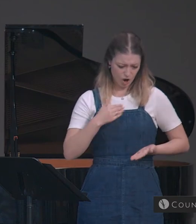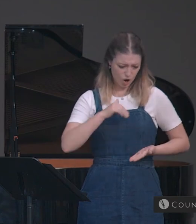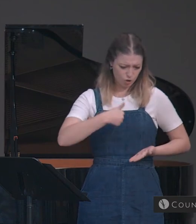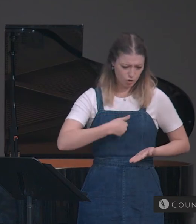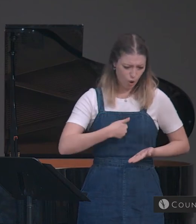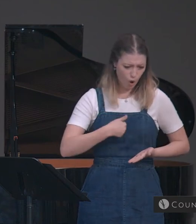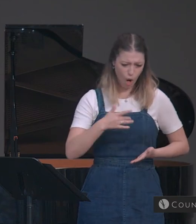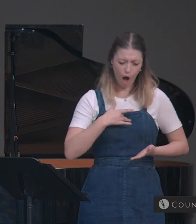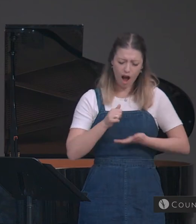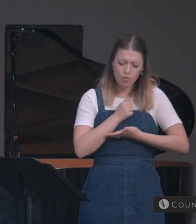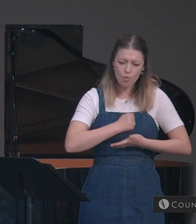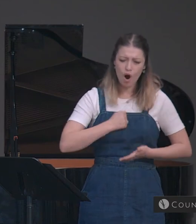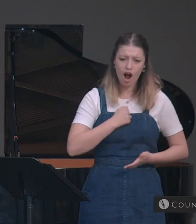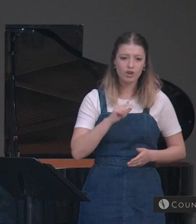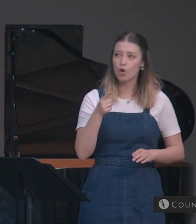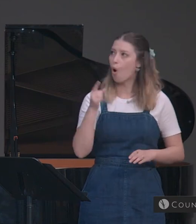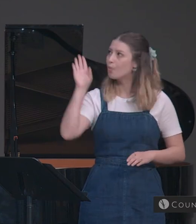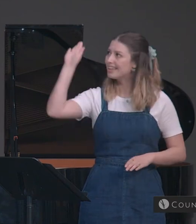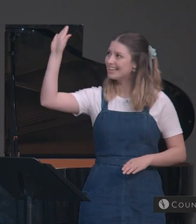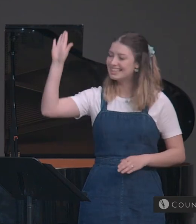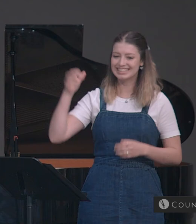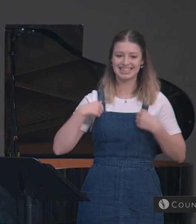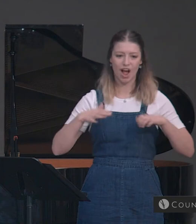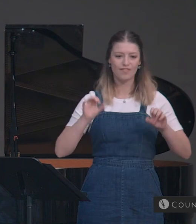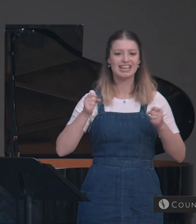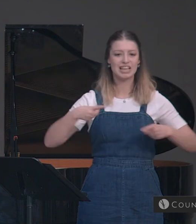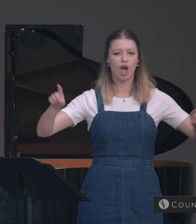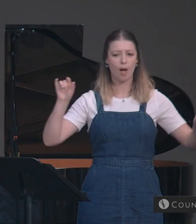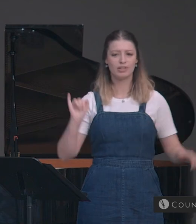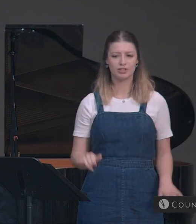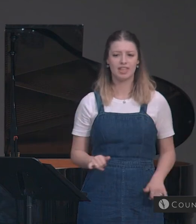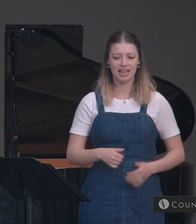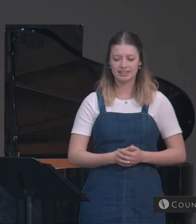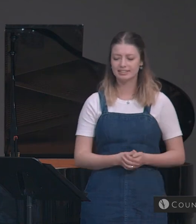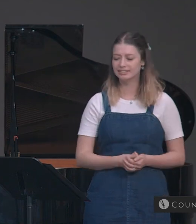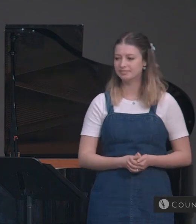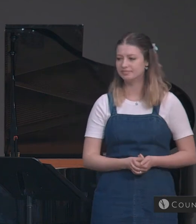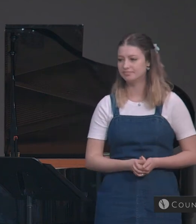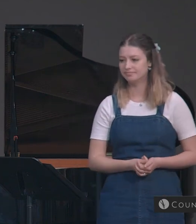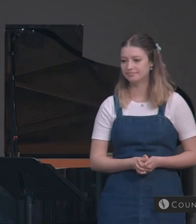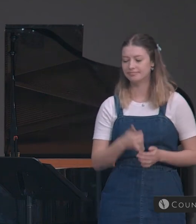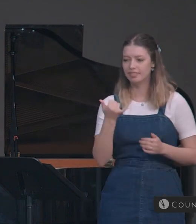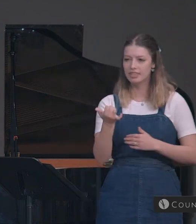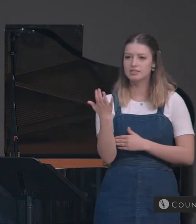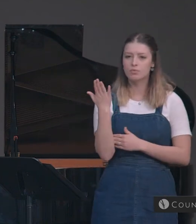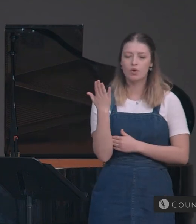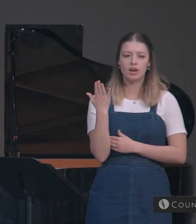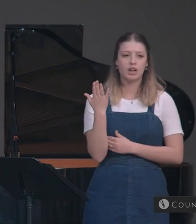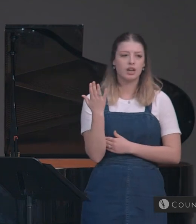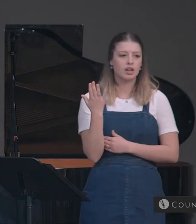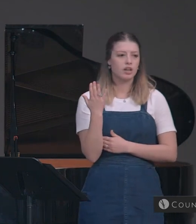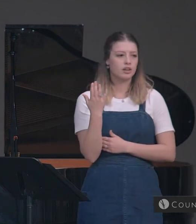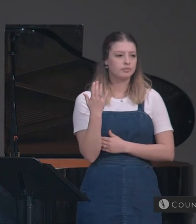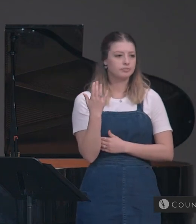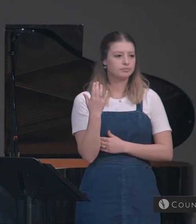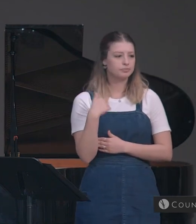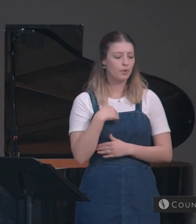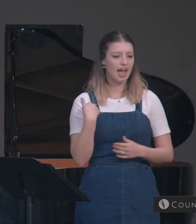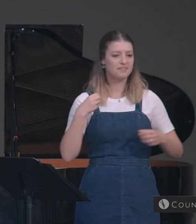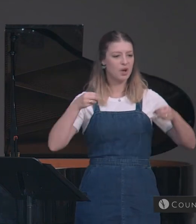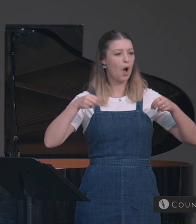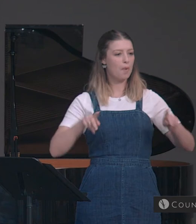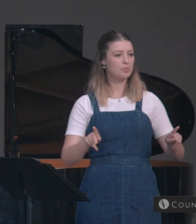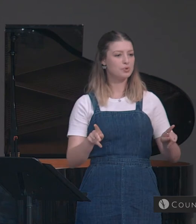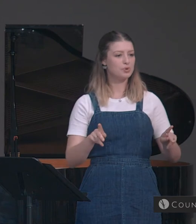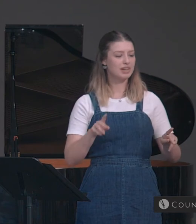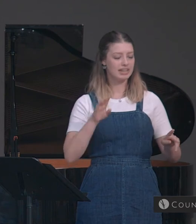only Christ's sacrifice can accomplish. This morning we have the wonderful privilege to again